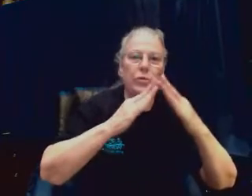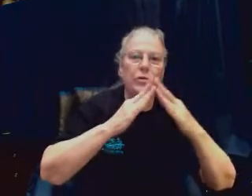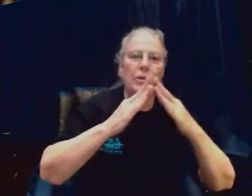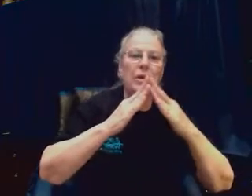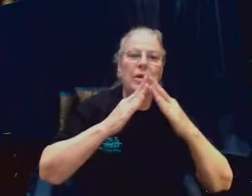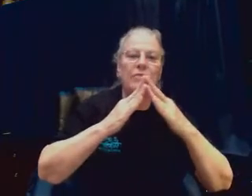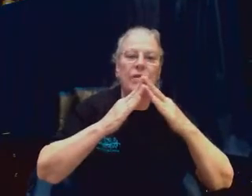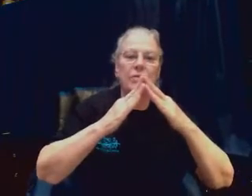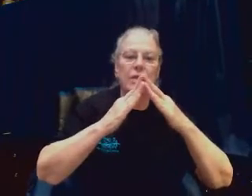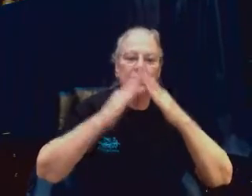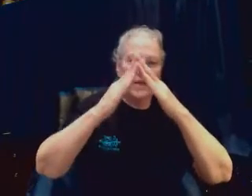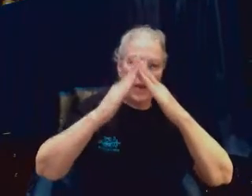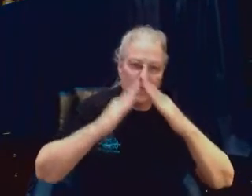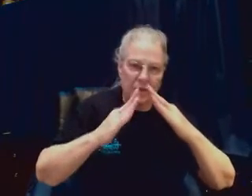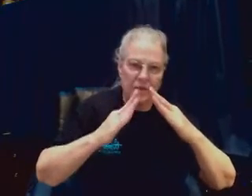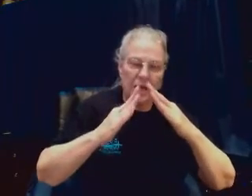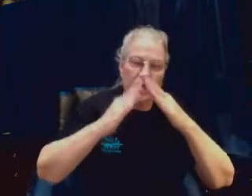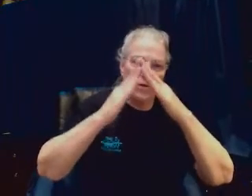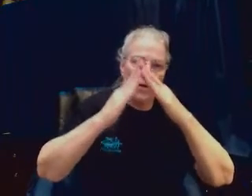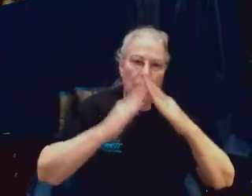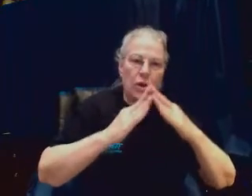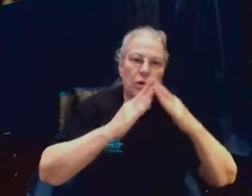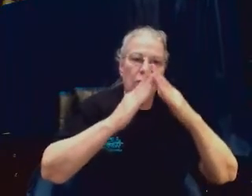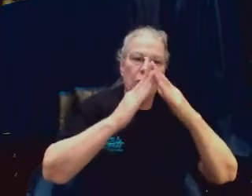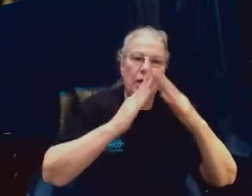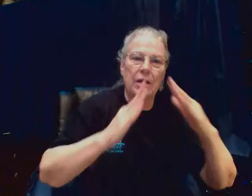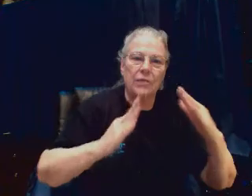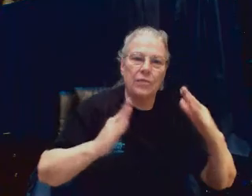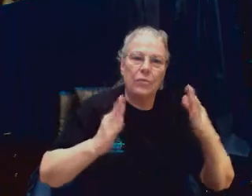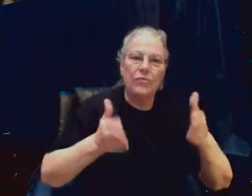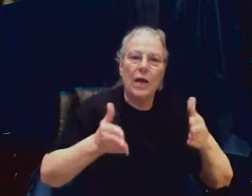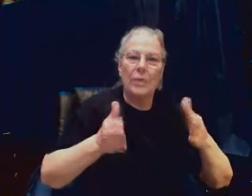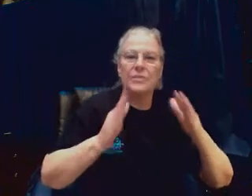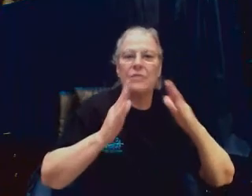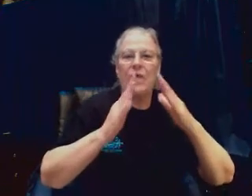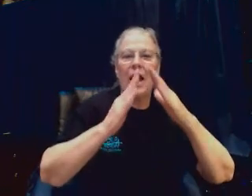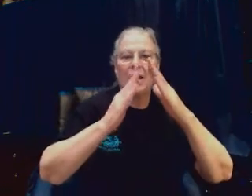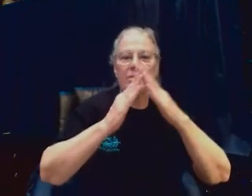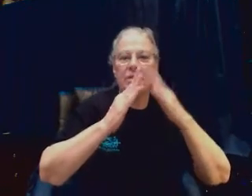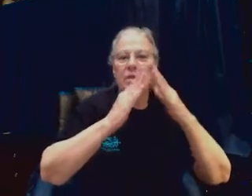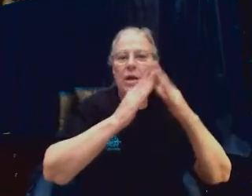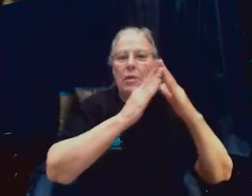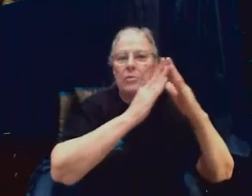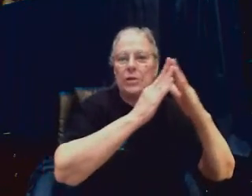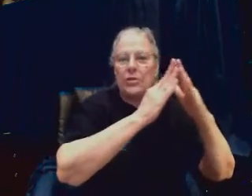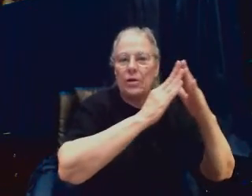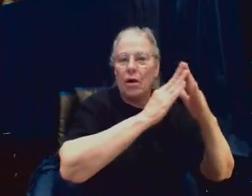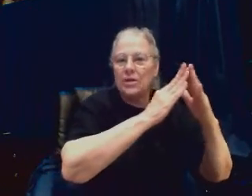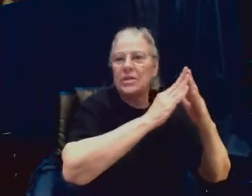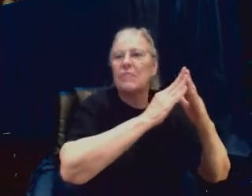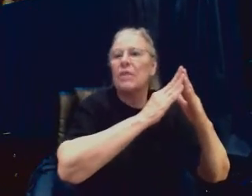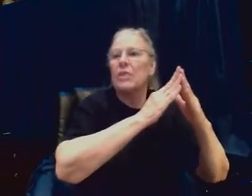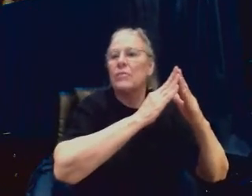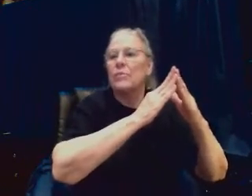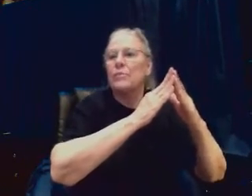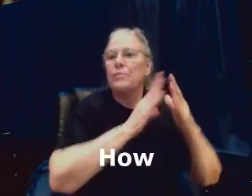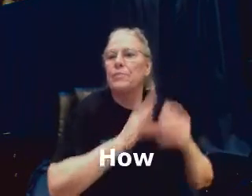the fingertips together, it's like you're looking at the rooftops of the houses, but there are several of them.